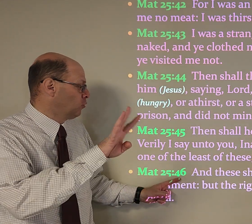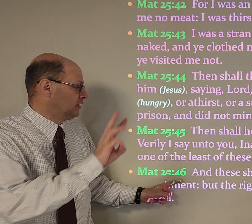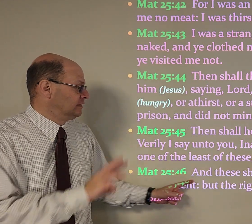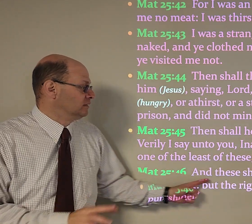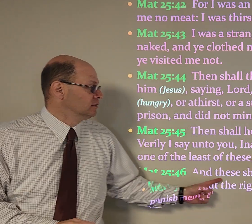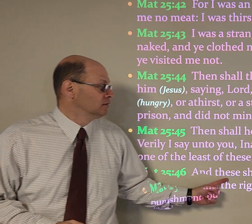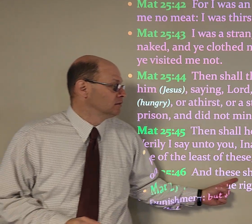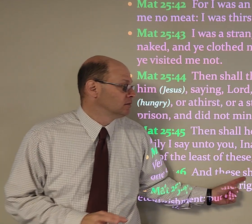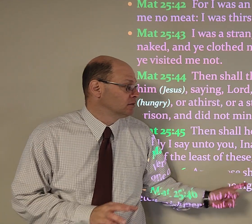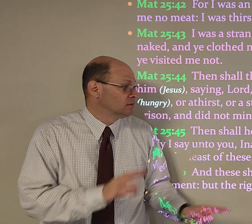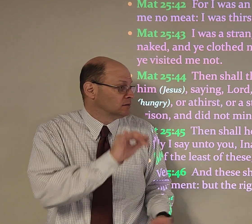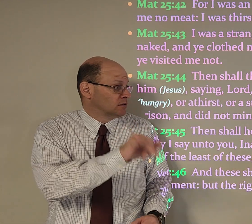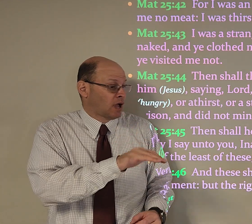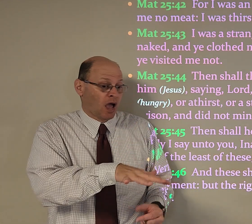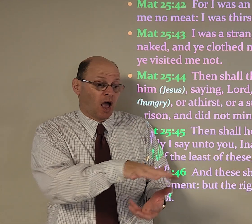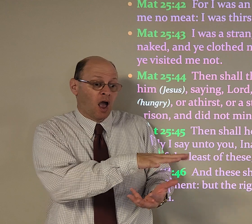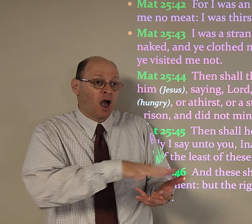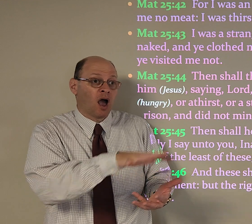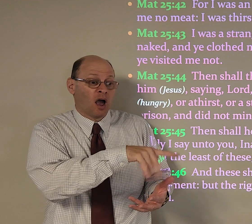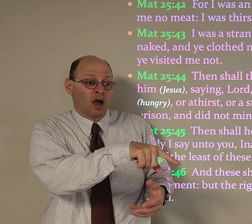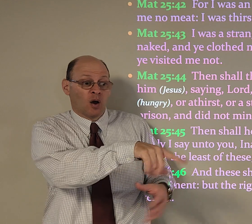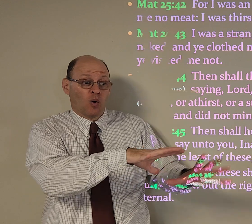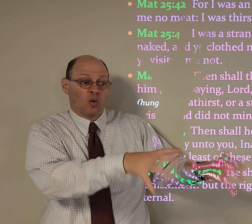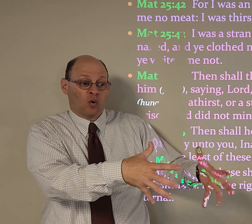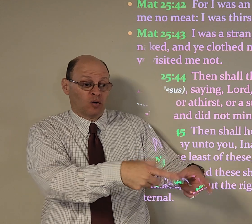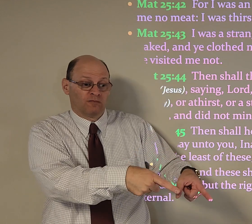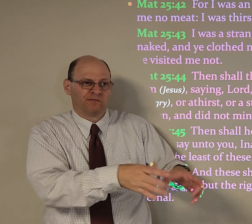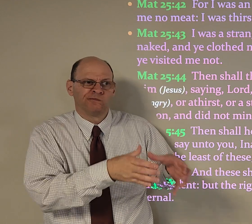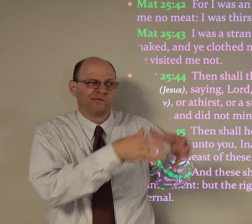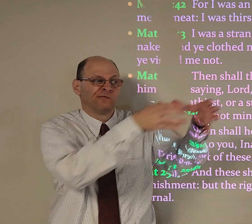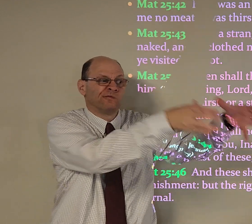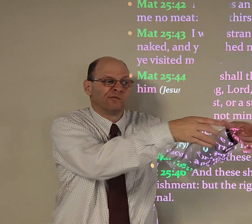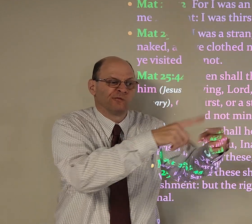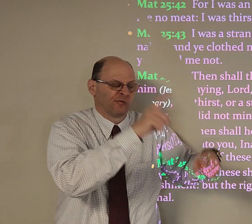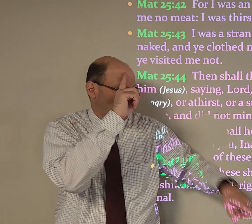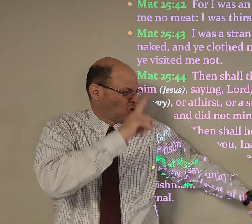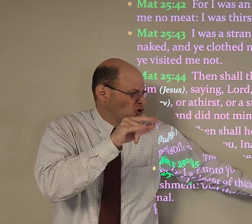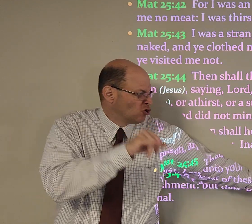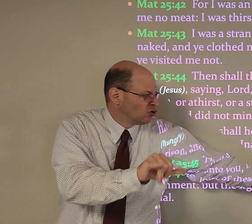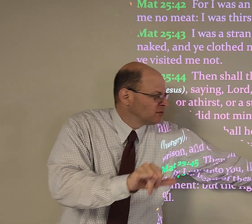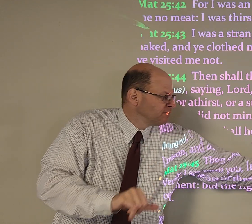Verse 46, and these shall go away into everlasting